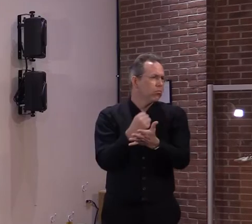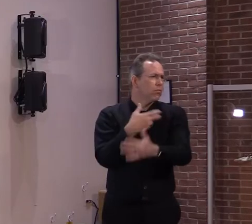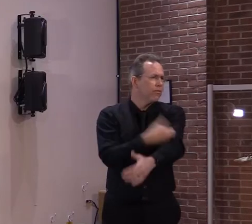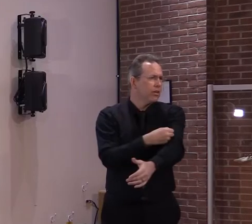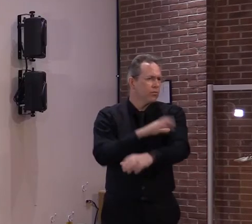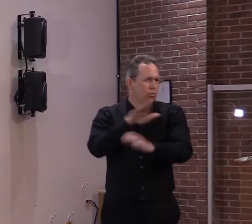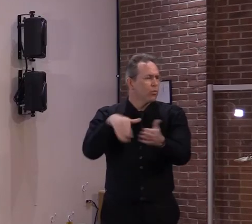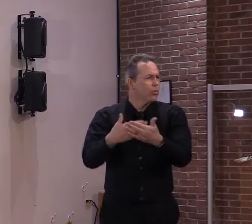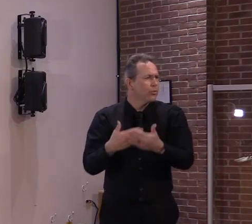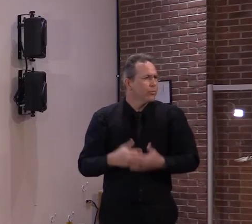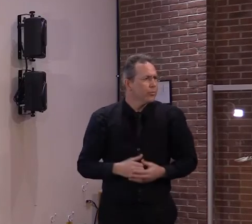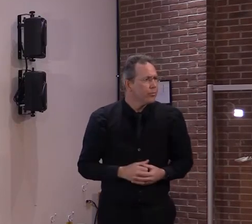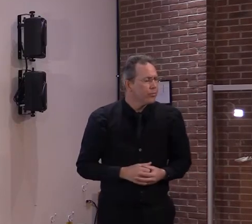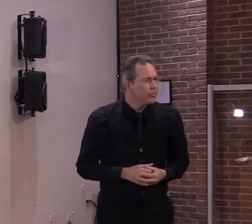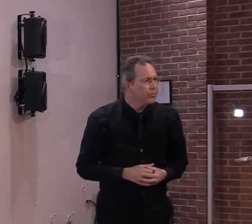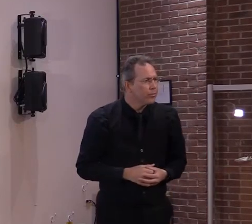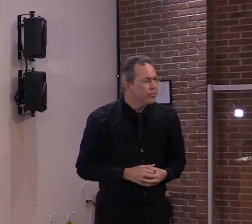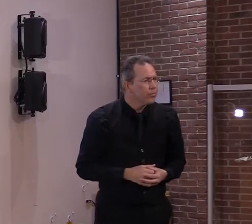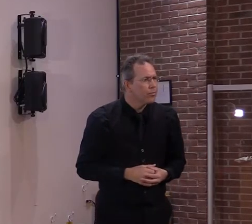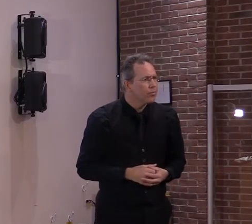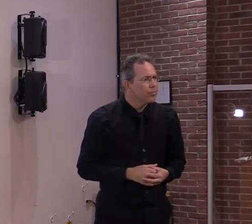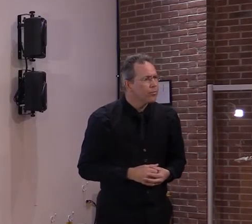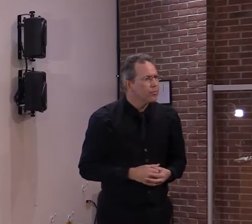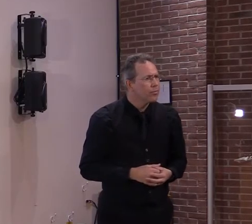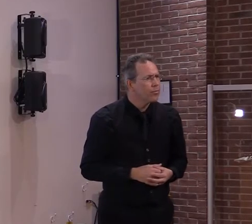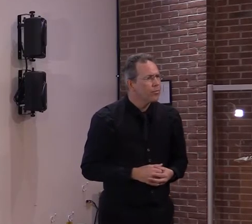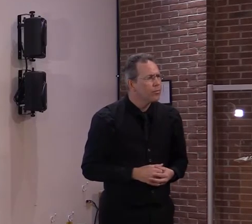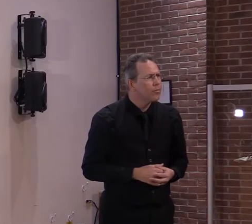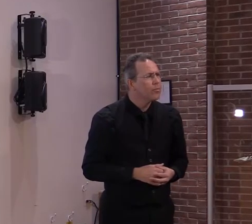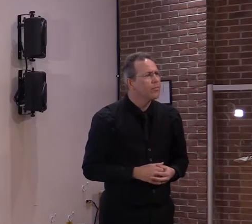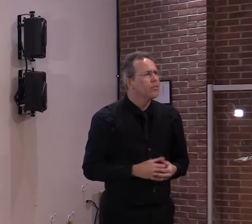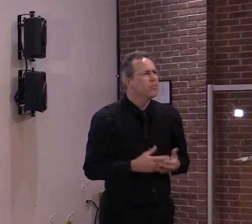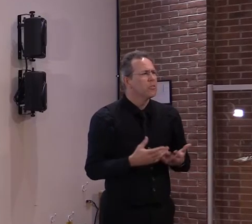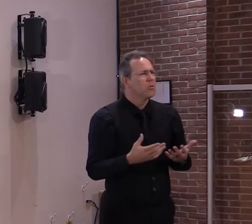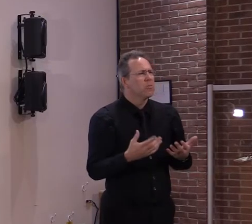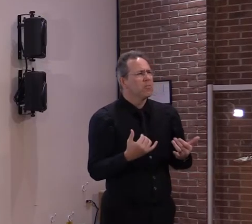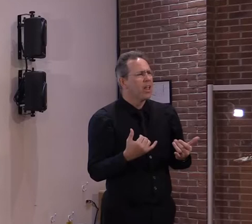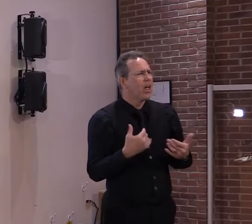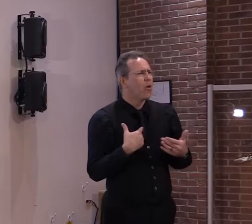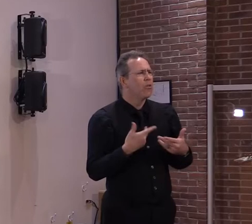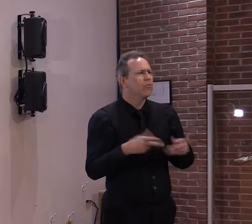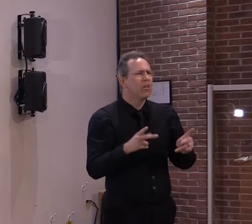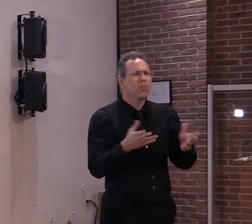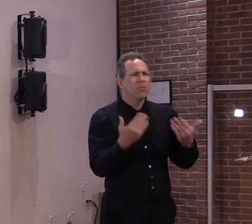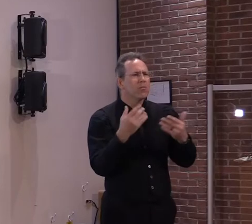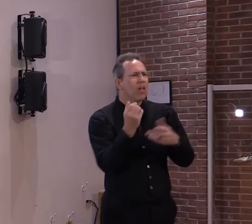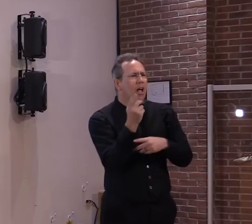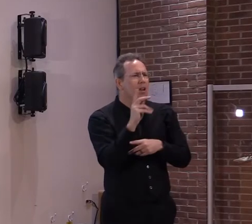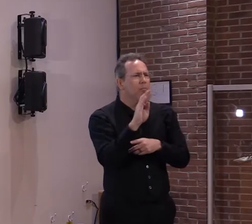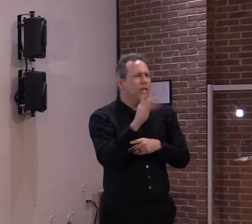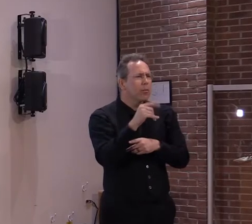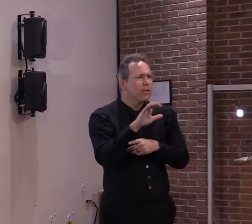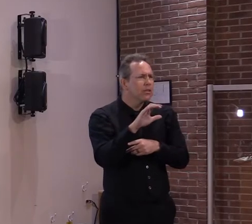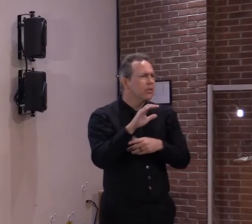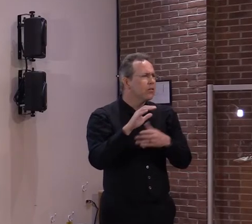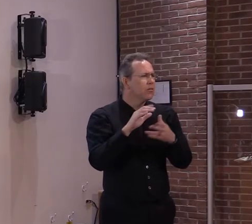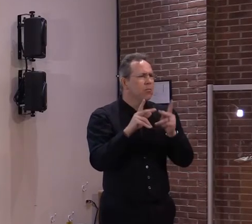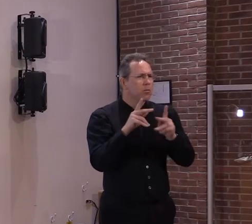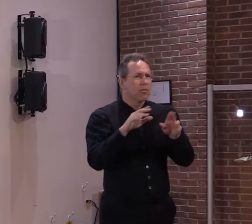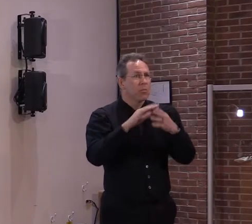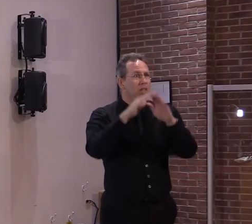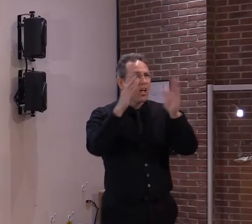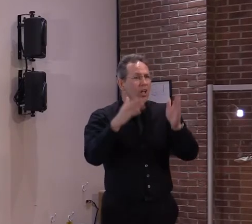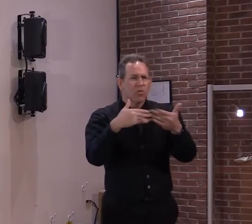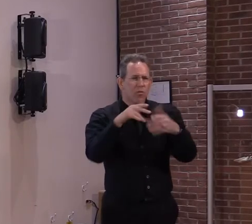open to all ages in the BIPOC community, so all of them can be registered at the same time. So a lot of